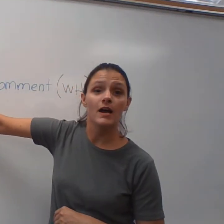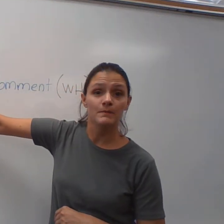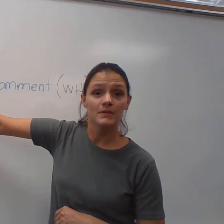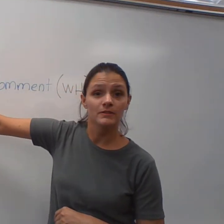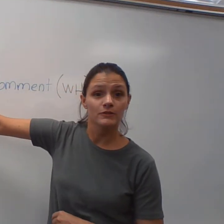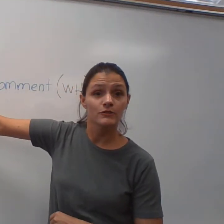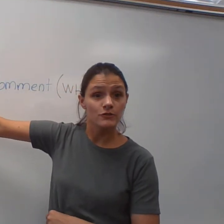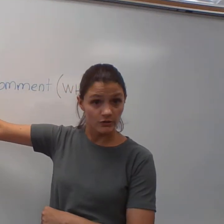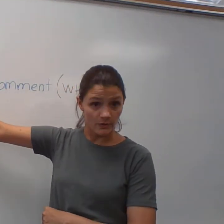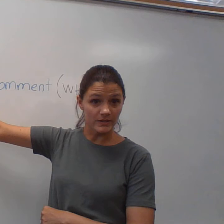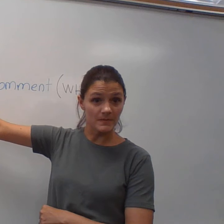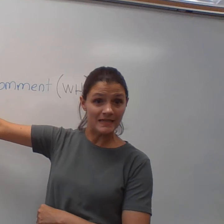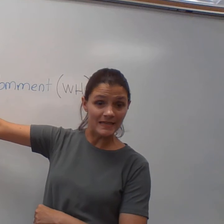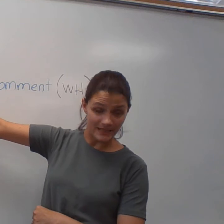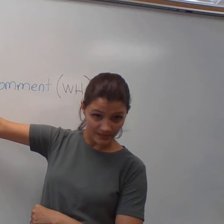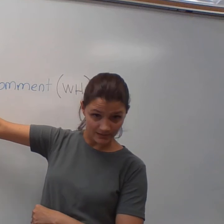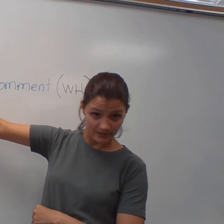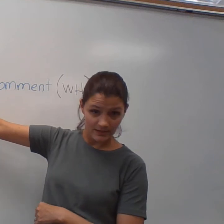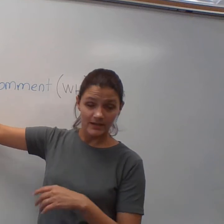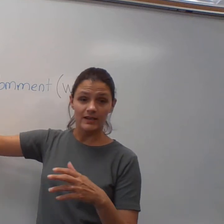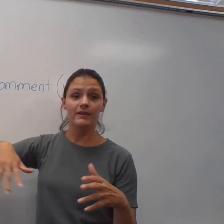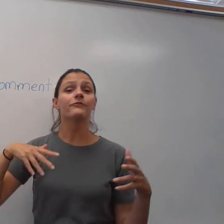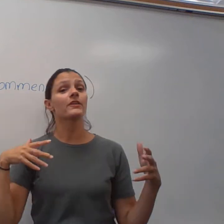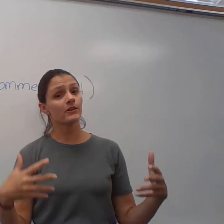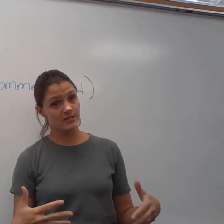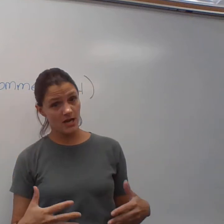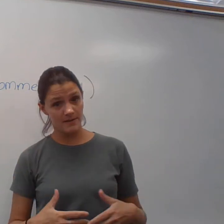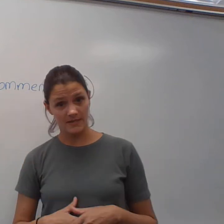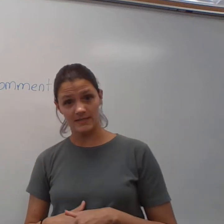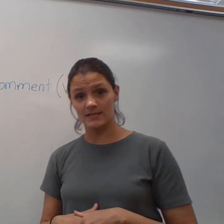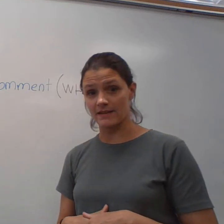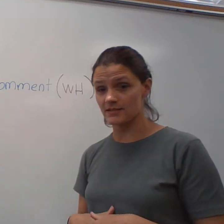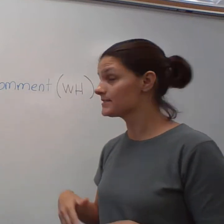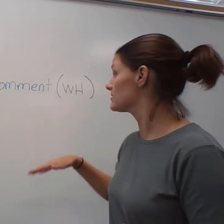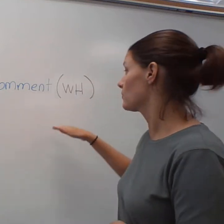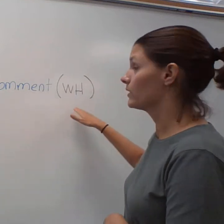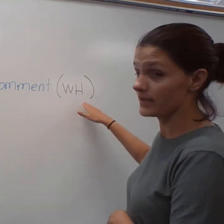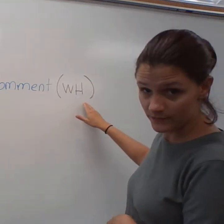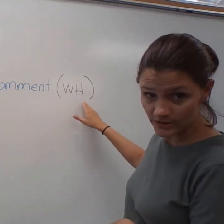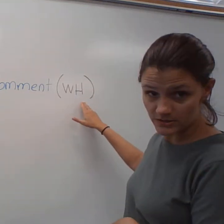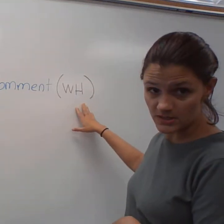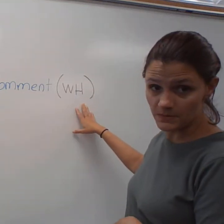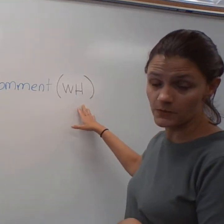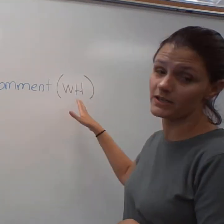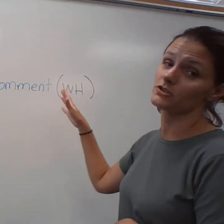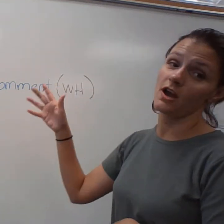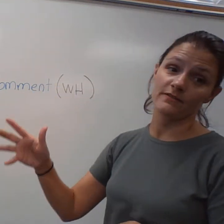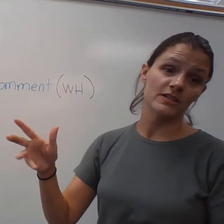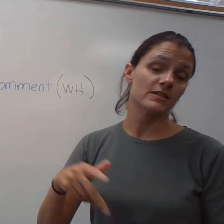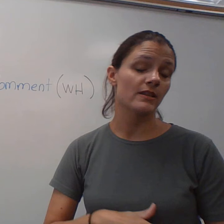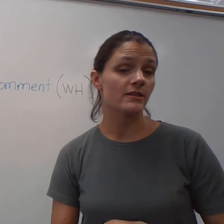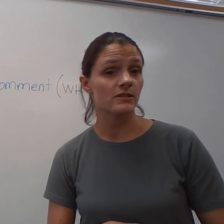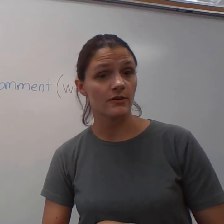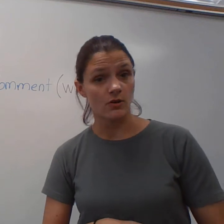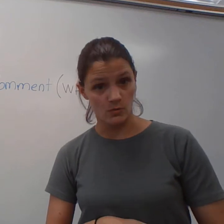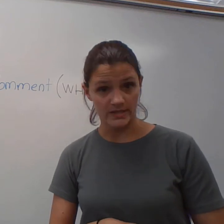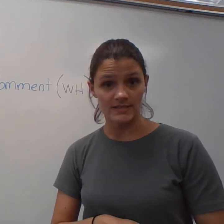time should go at the beginning if there is time in a sentence or if there is WH. Obviously, that's not always the